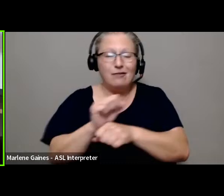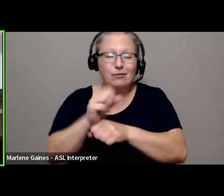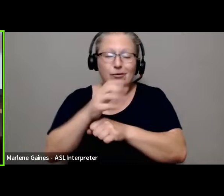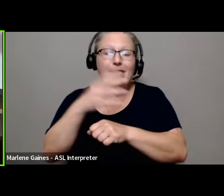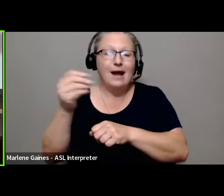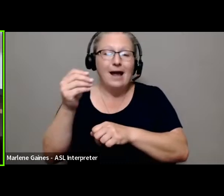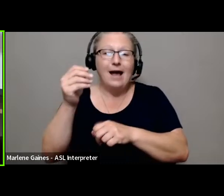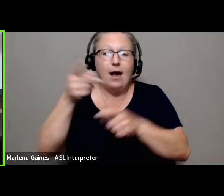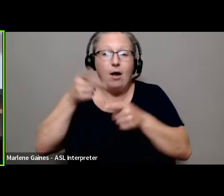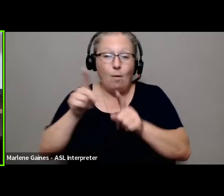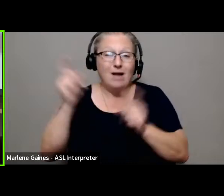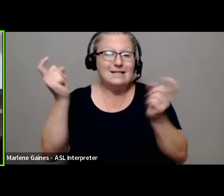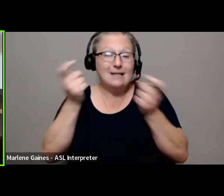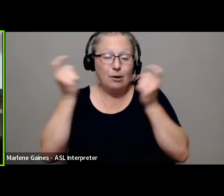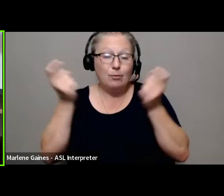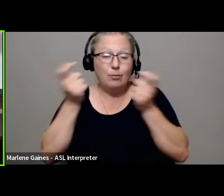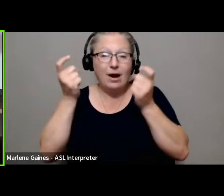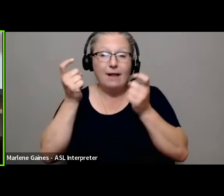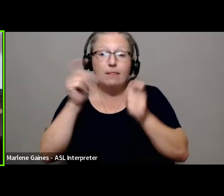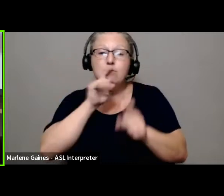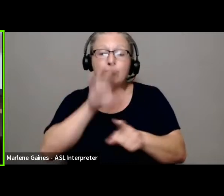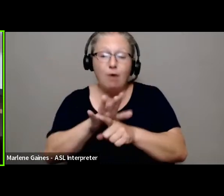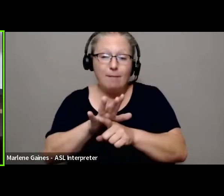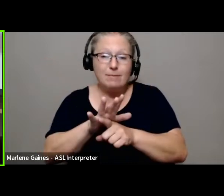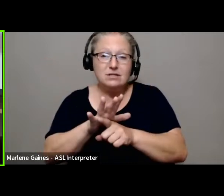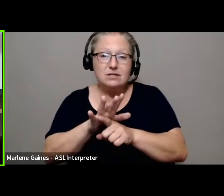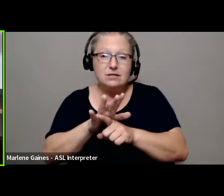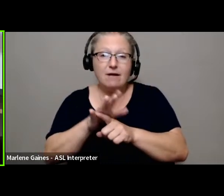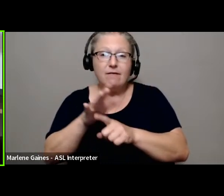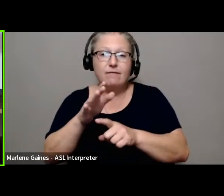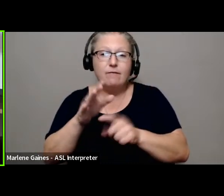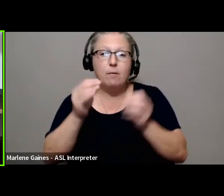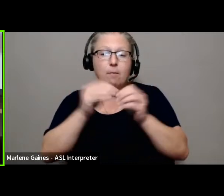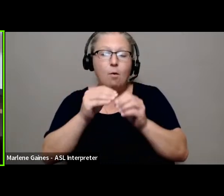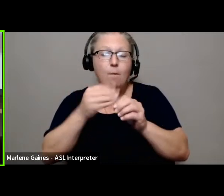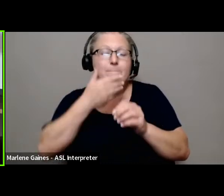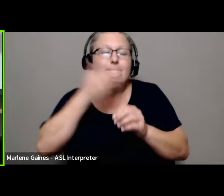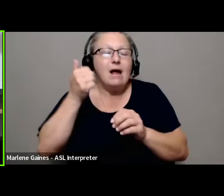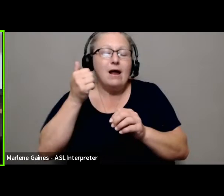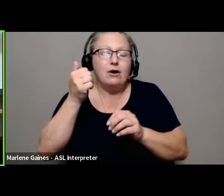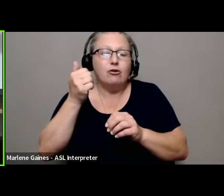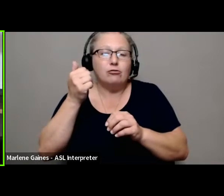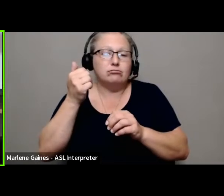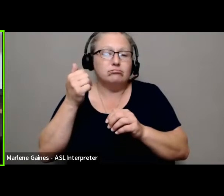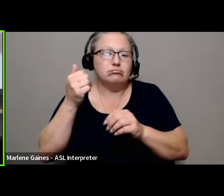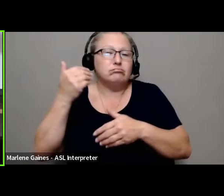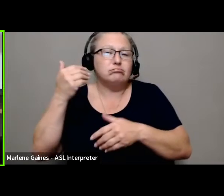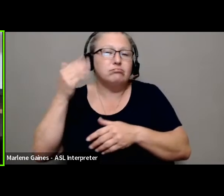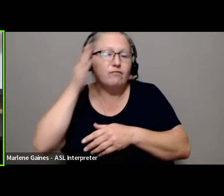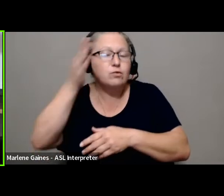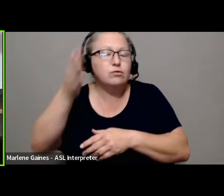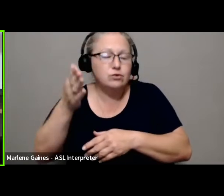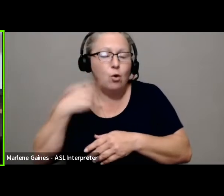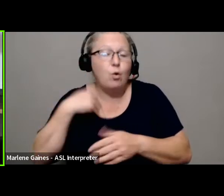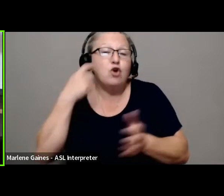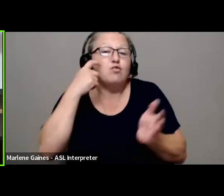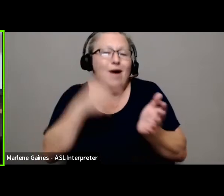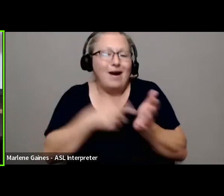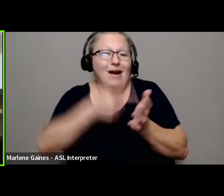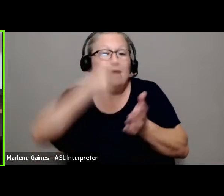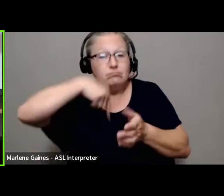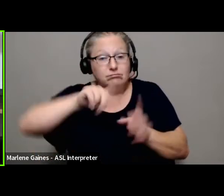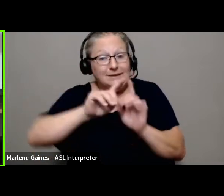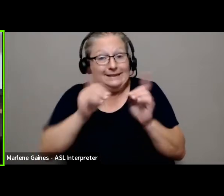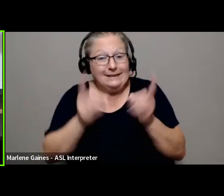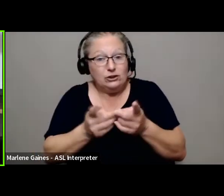as well as the celebration of the promise of a brighter morning to come. And whereas we recognize that we as a